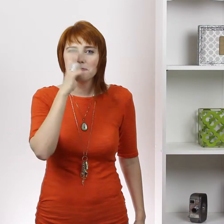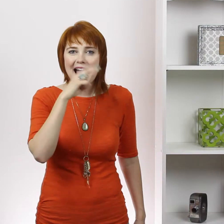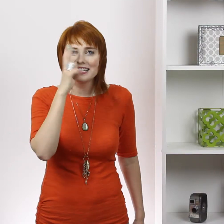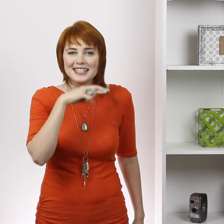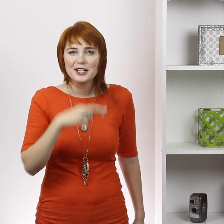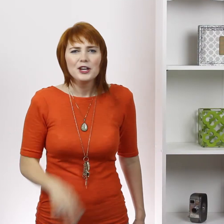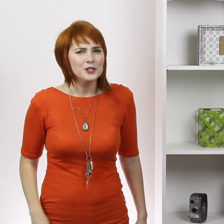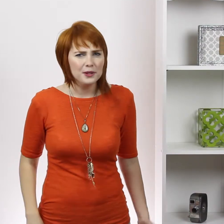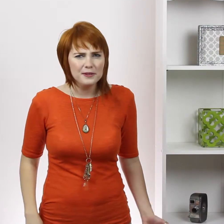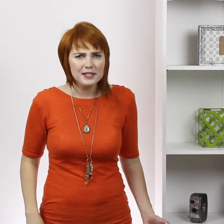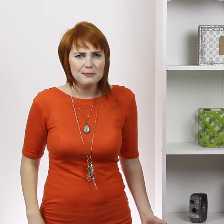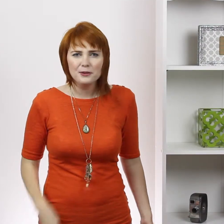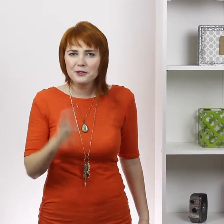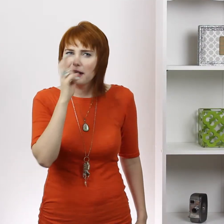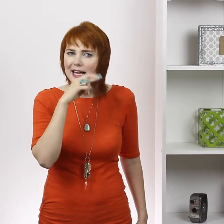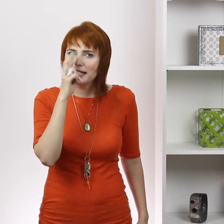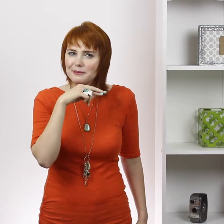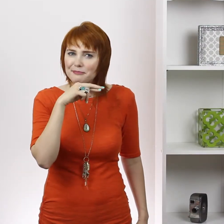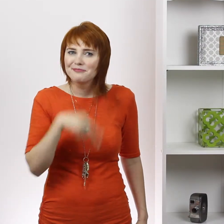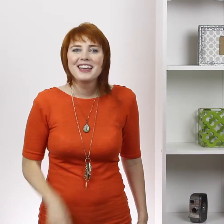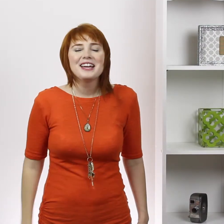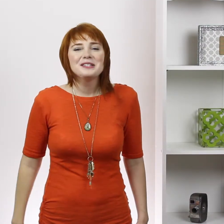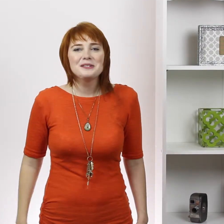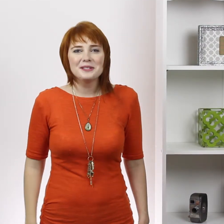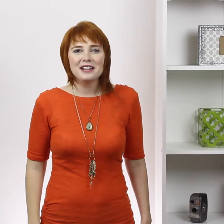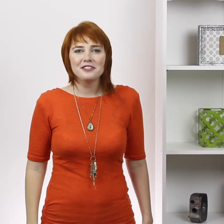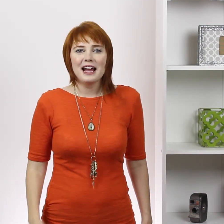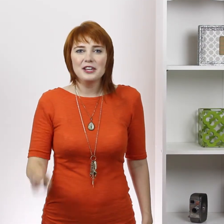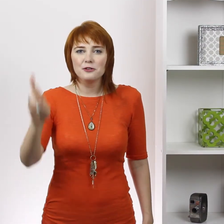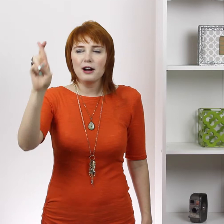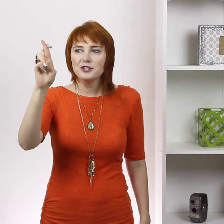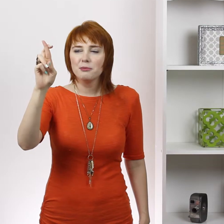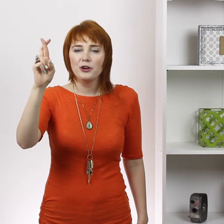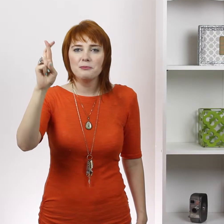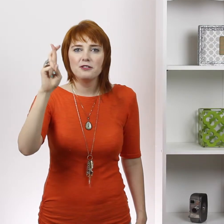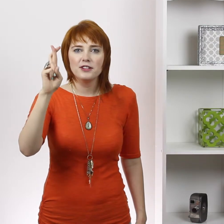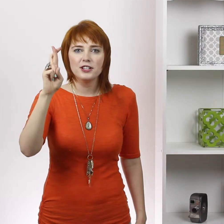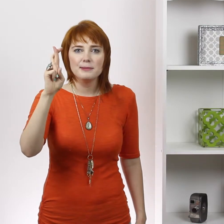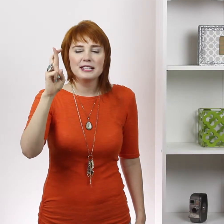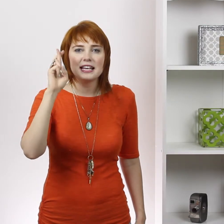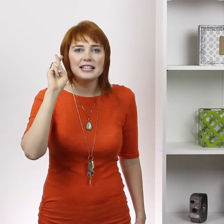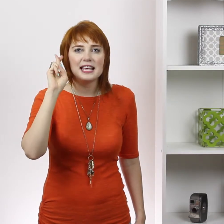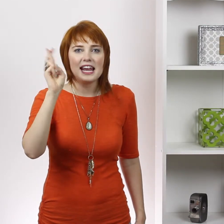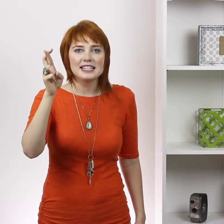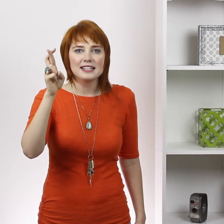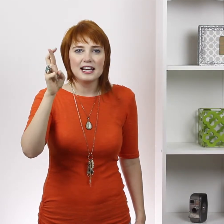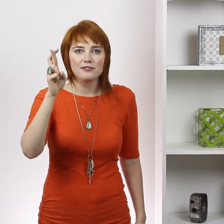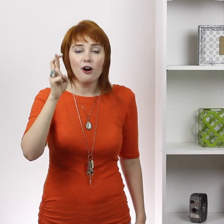Rat. Do you want to read this book with a rat in it? To do the sign for rat, you cross your pointer middle fingers because that is the ASL sign for